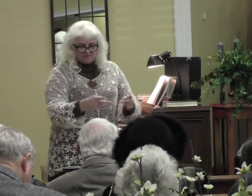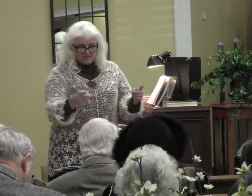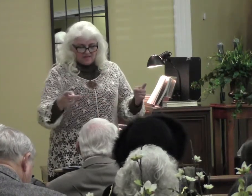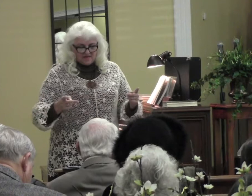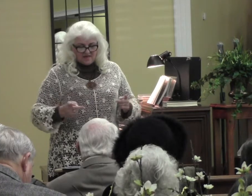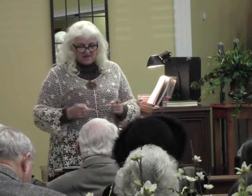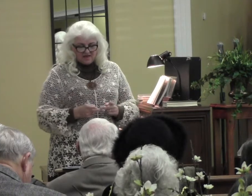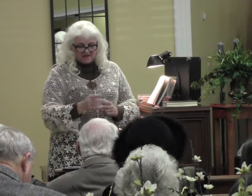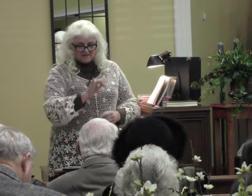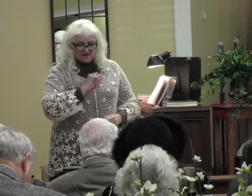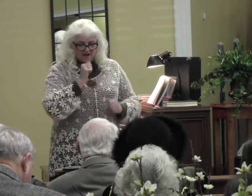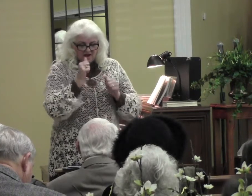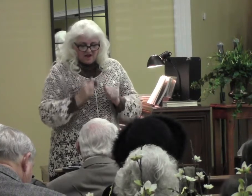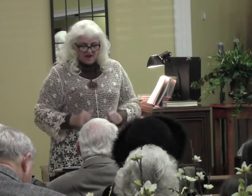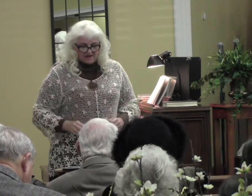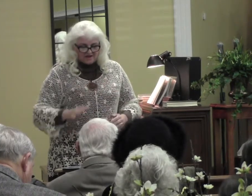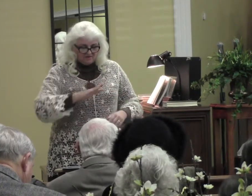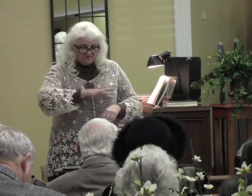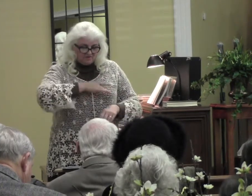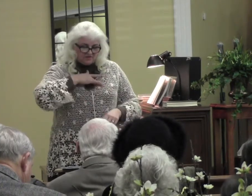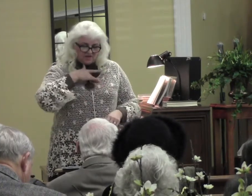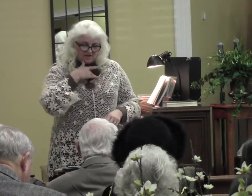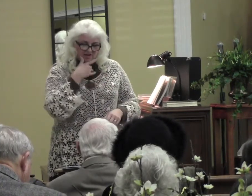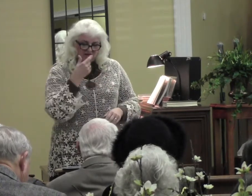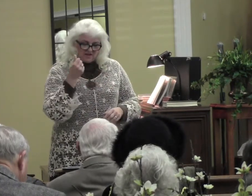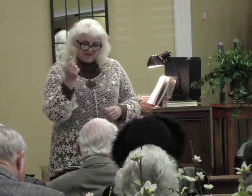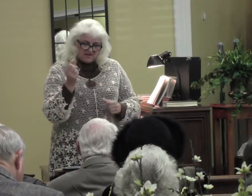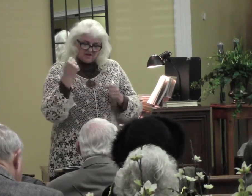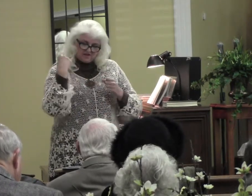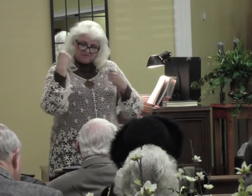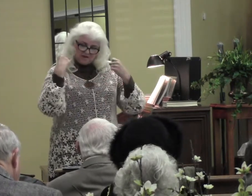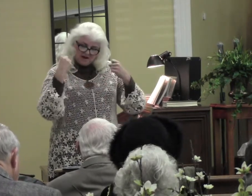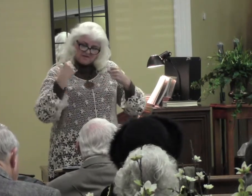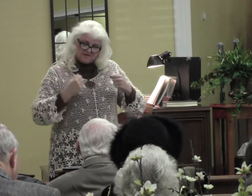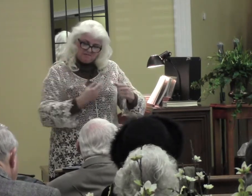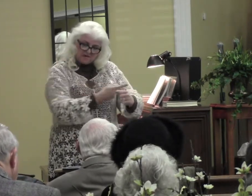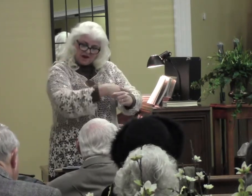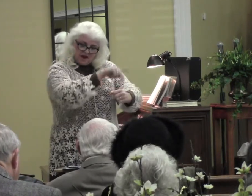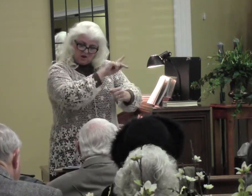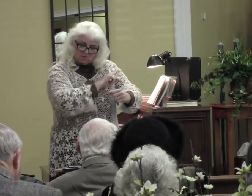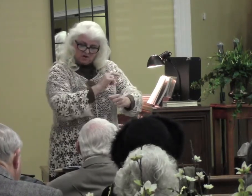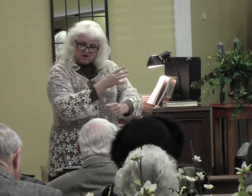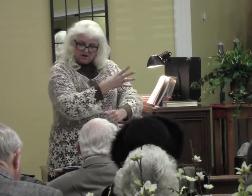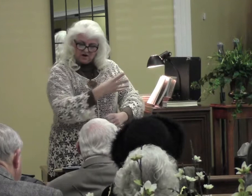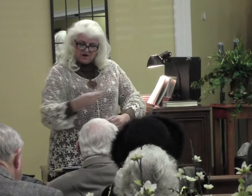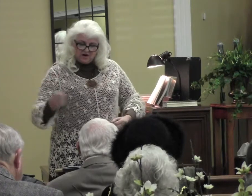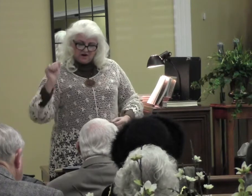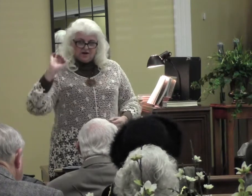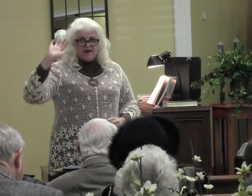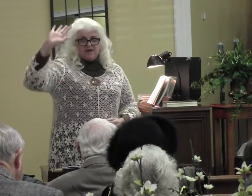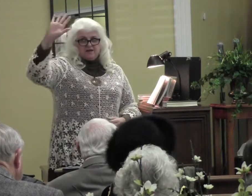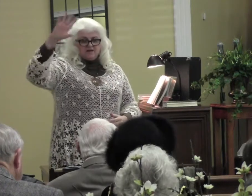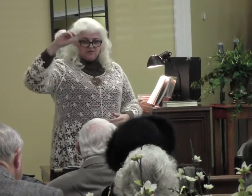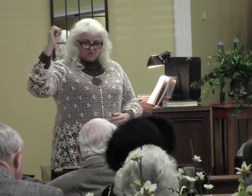place. I can feel His mighty power and His